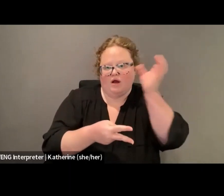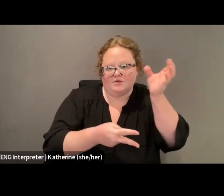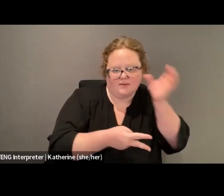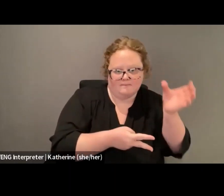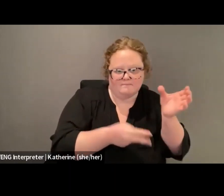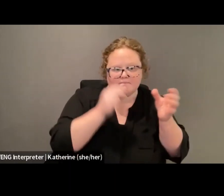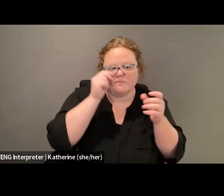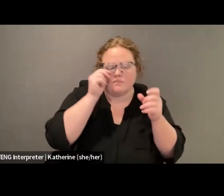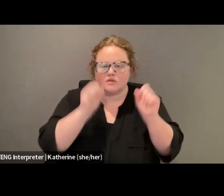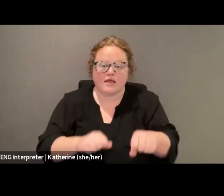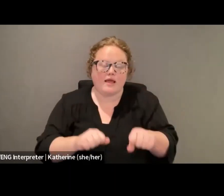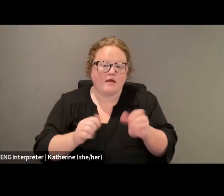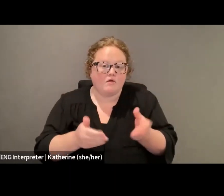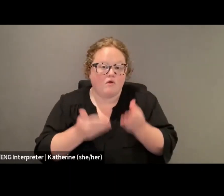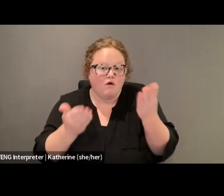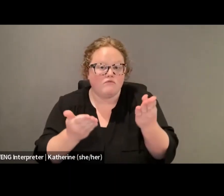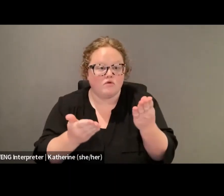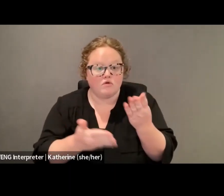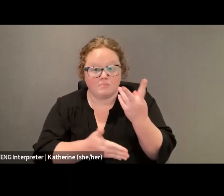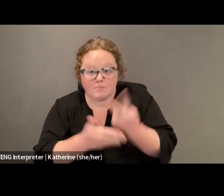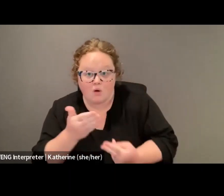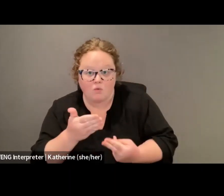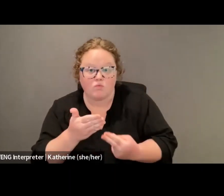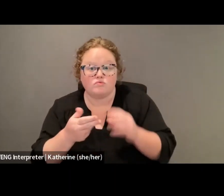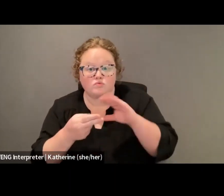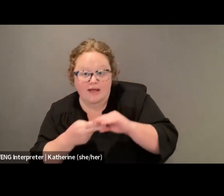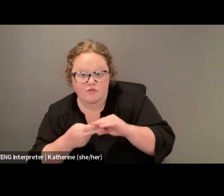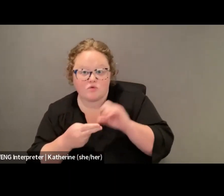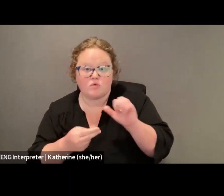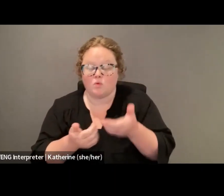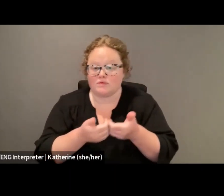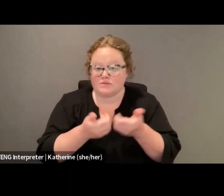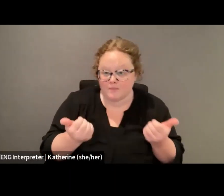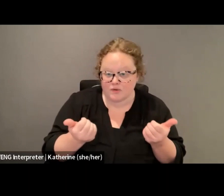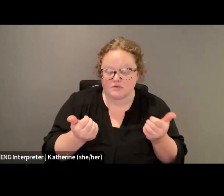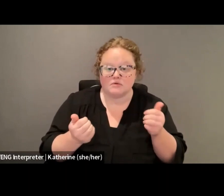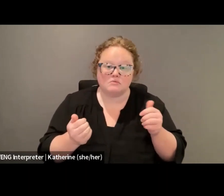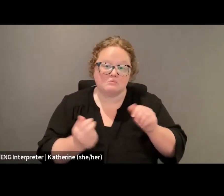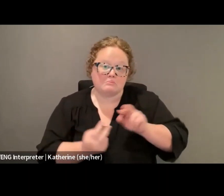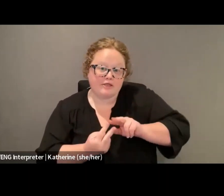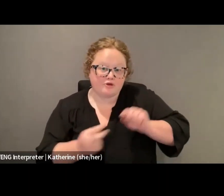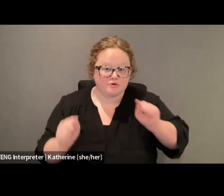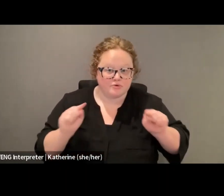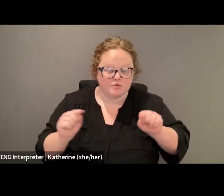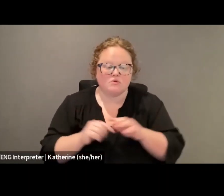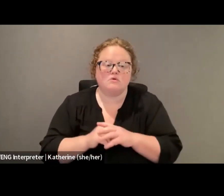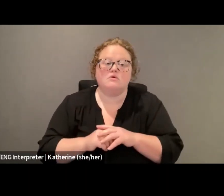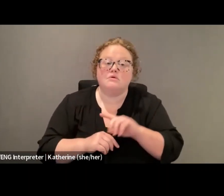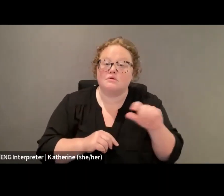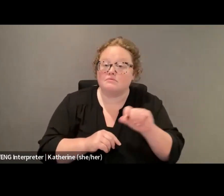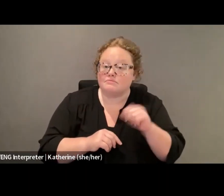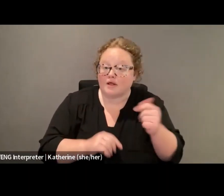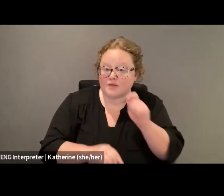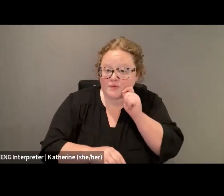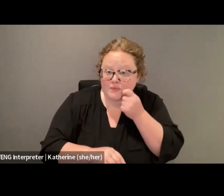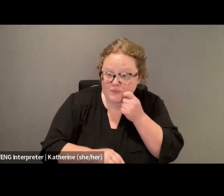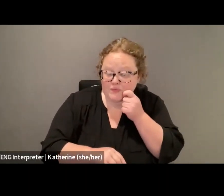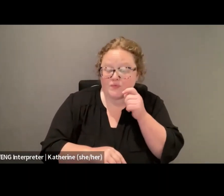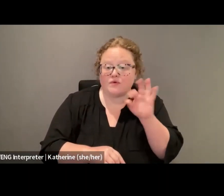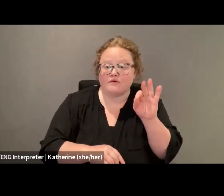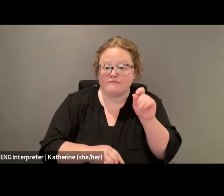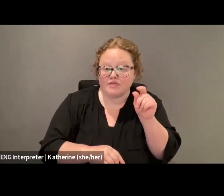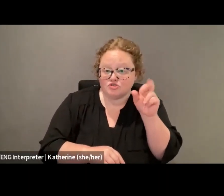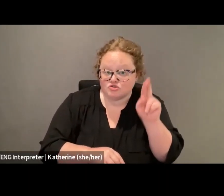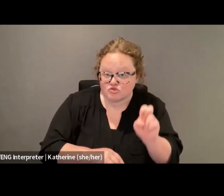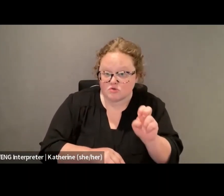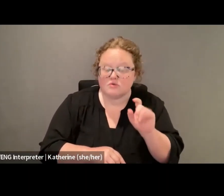offered separately or together. And another cool feature of budget authority is that if the